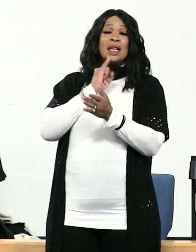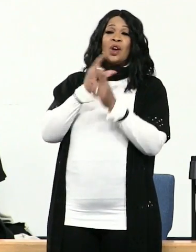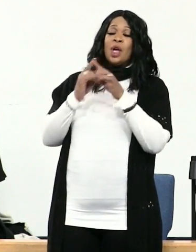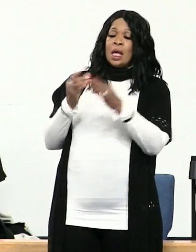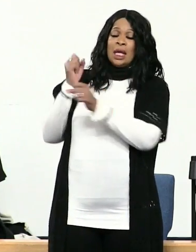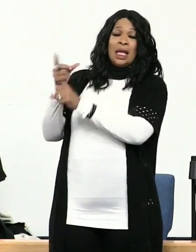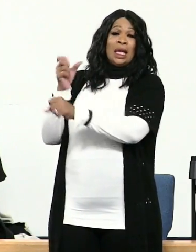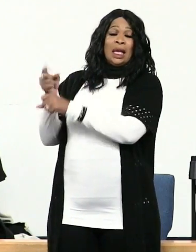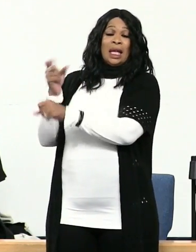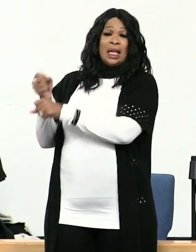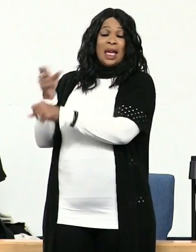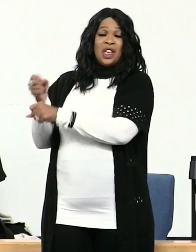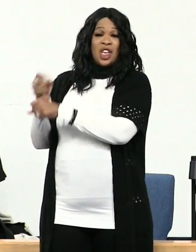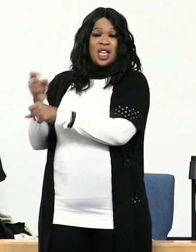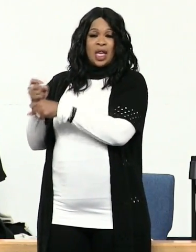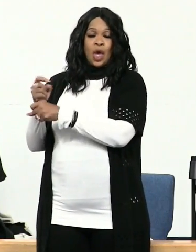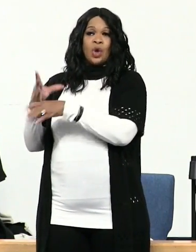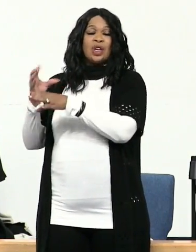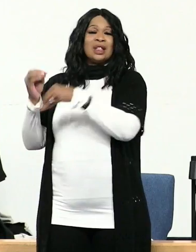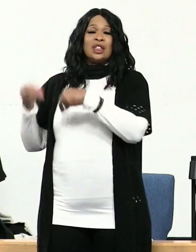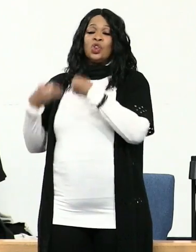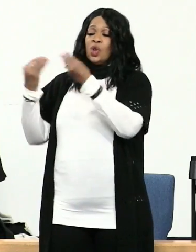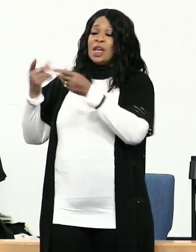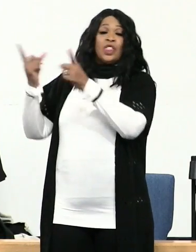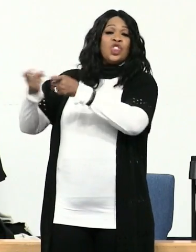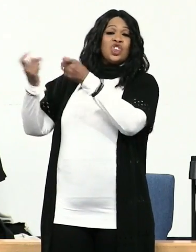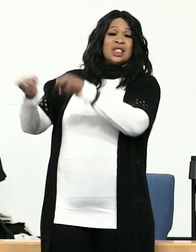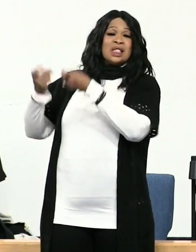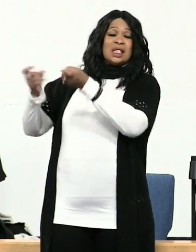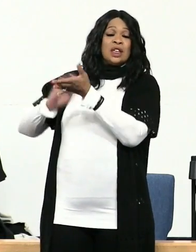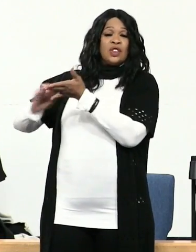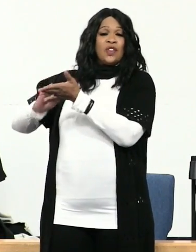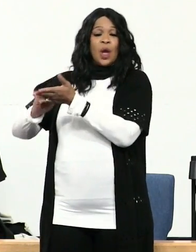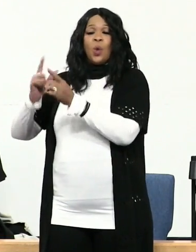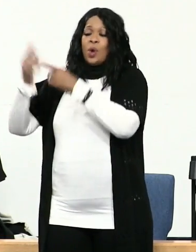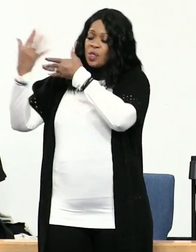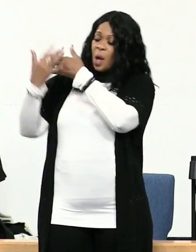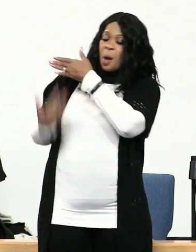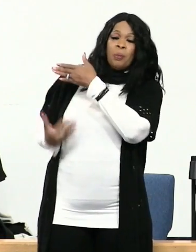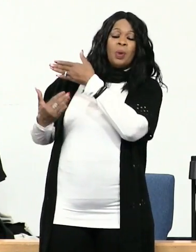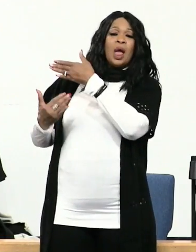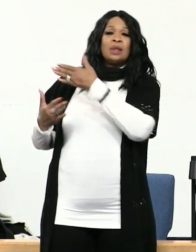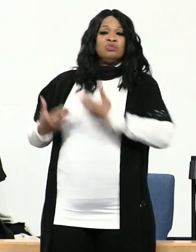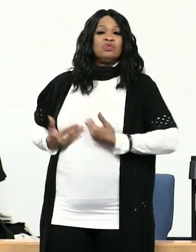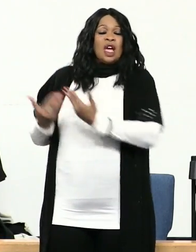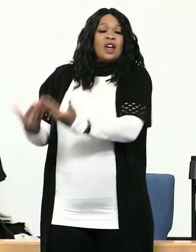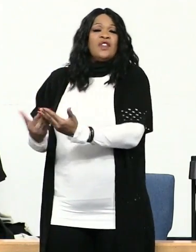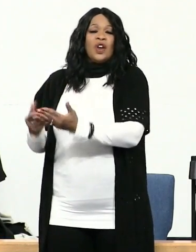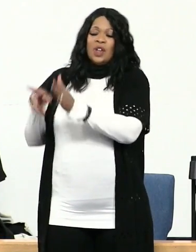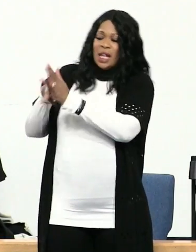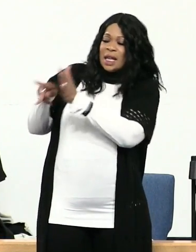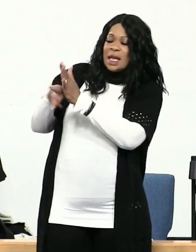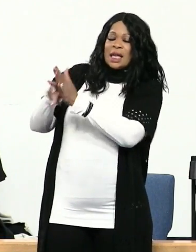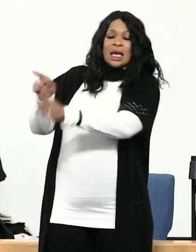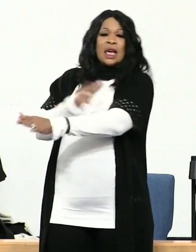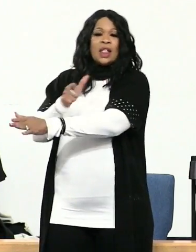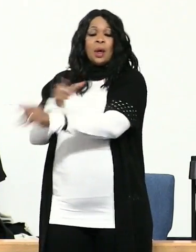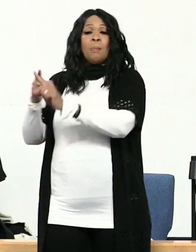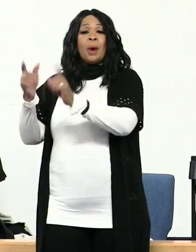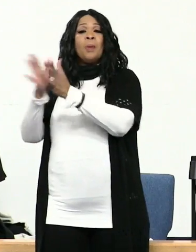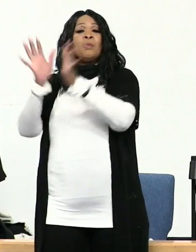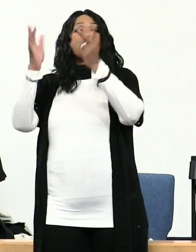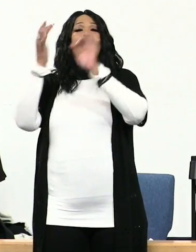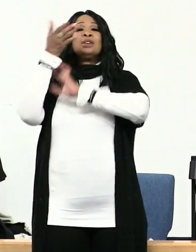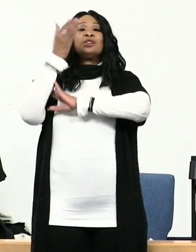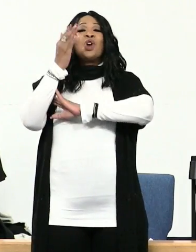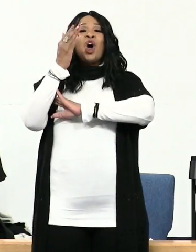yearly to get their sins forgiven with a blood sacrifice, killing of a lamb. But praise God, Jesus